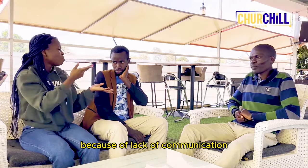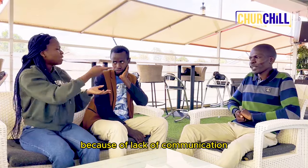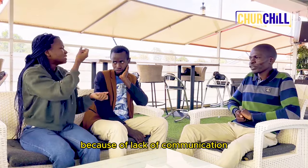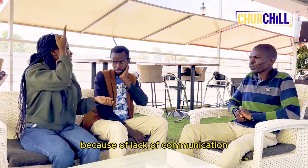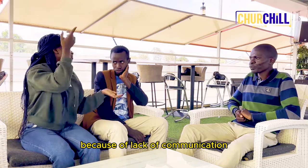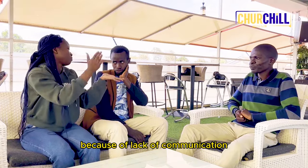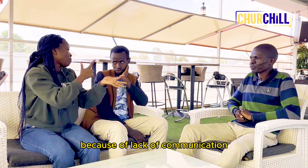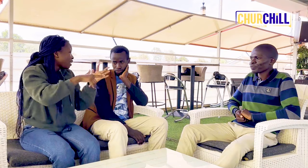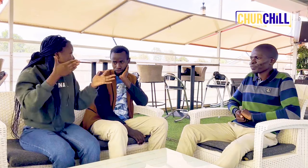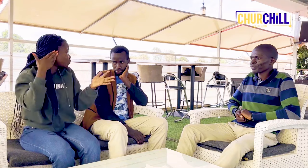communication.